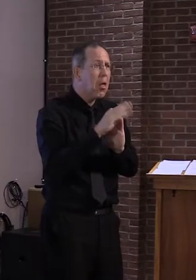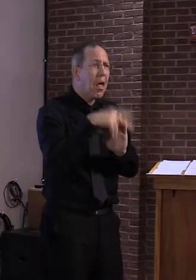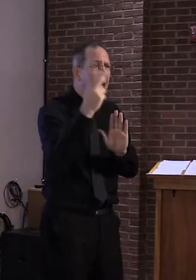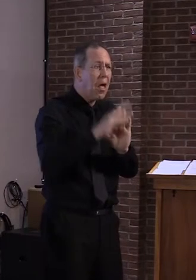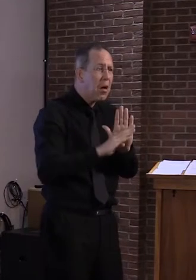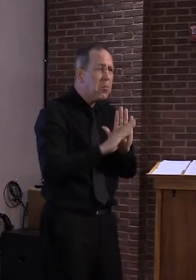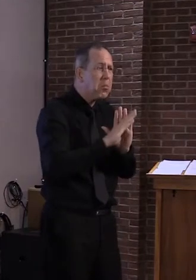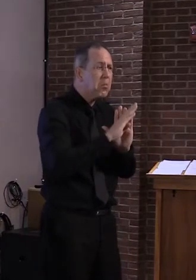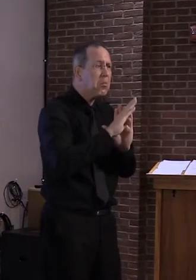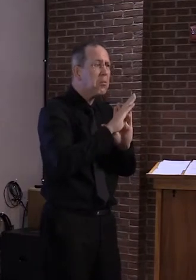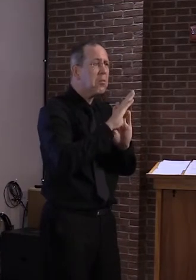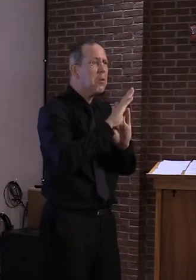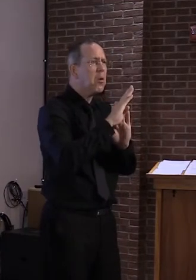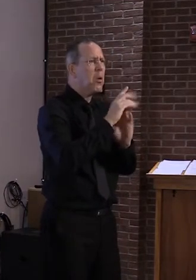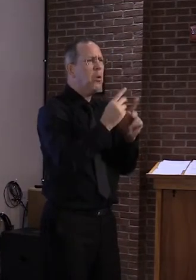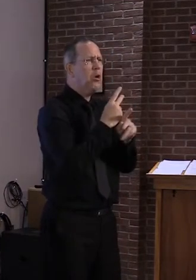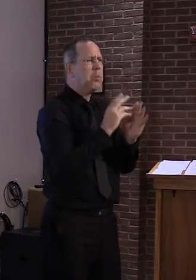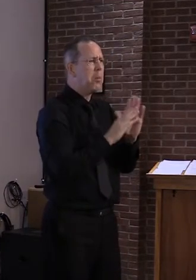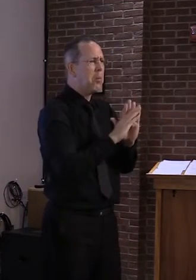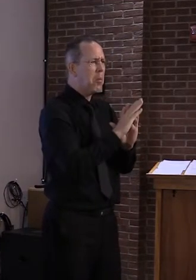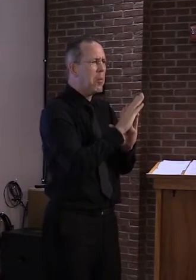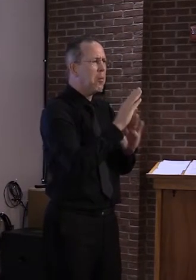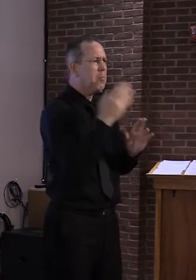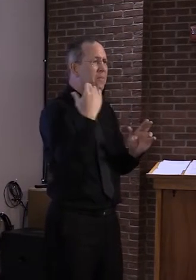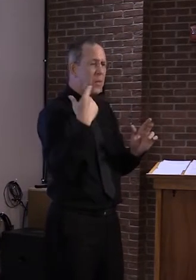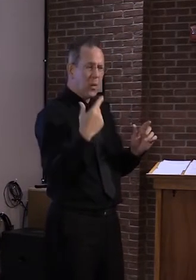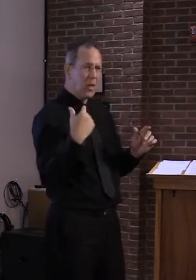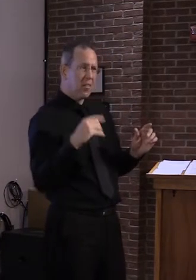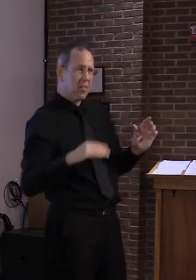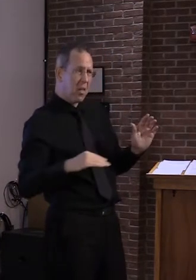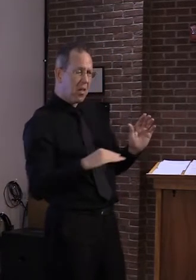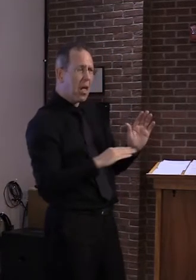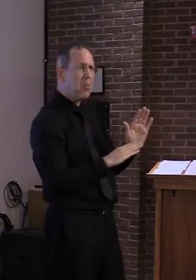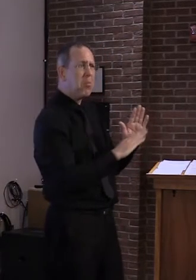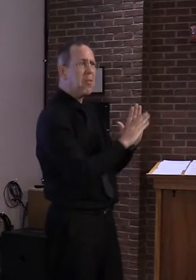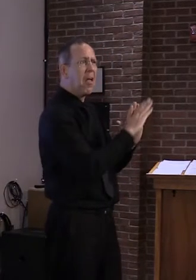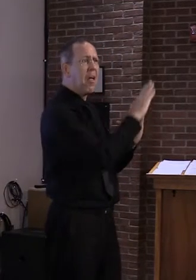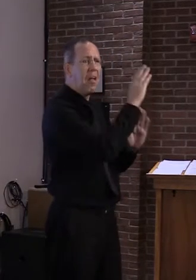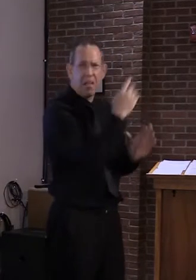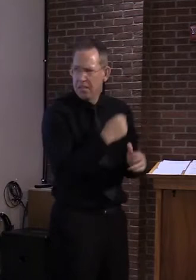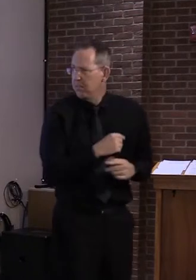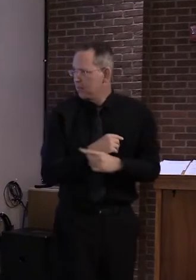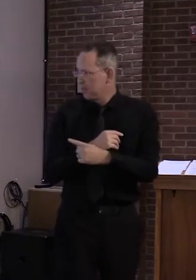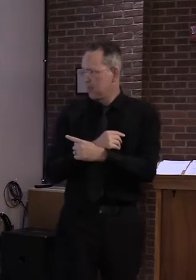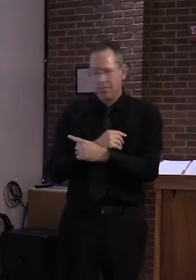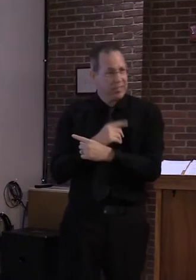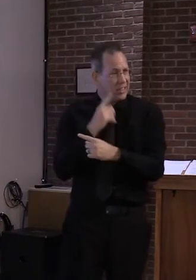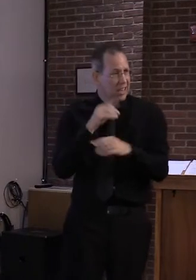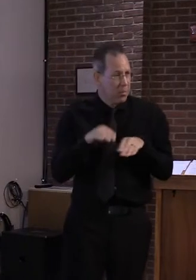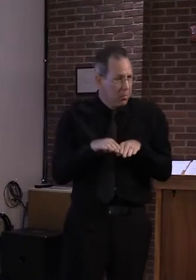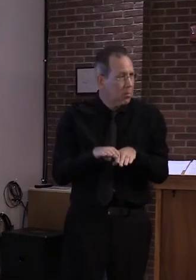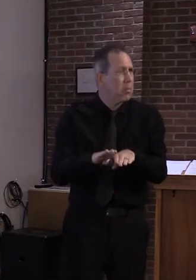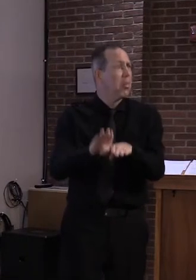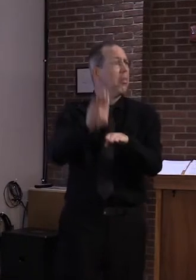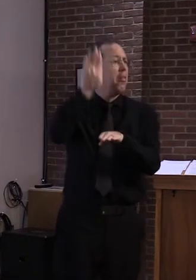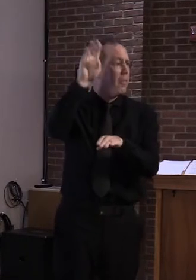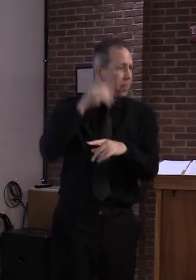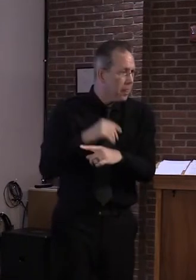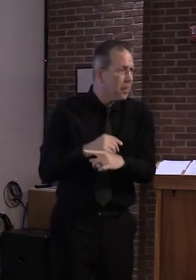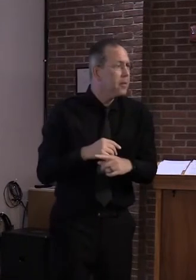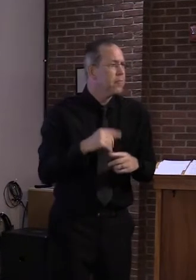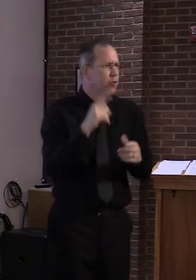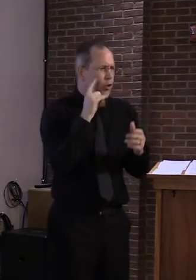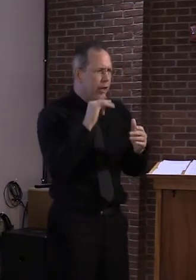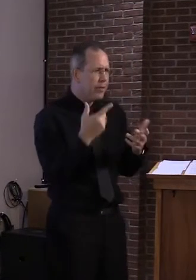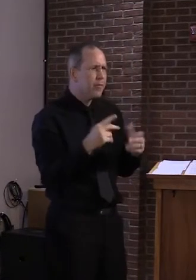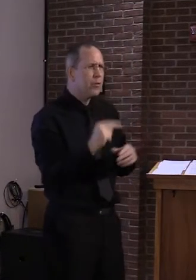starting to grow at a considerable clip. The South is now essentially where the Northeast was when New York was experiencing its peak in the